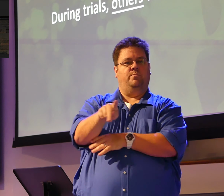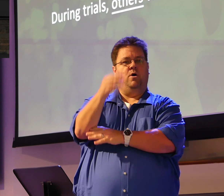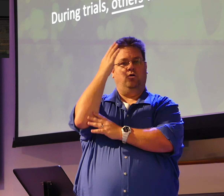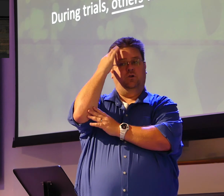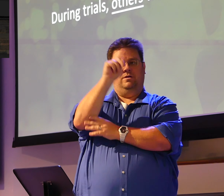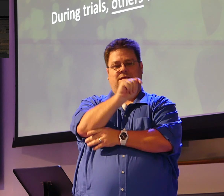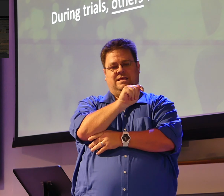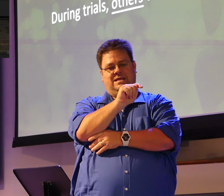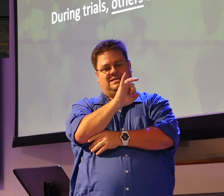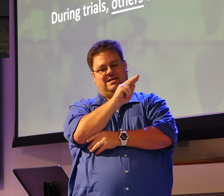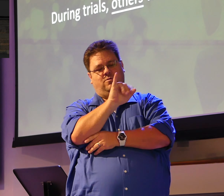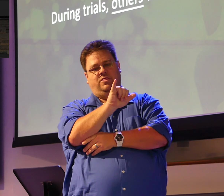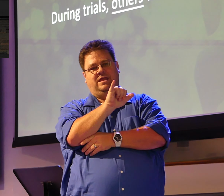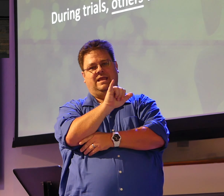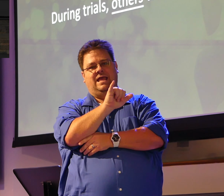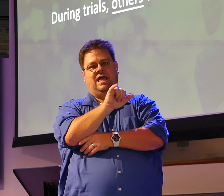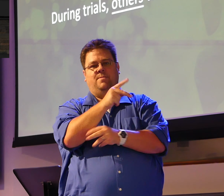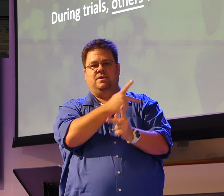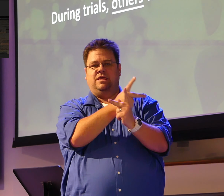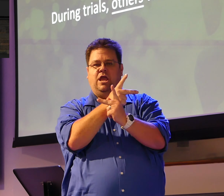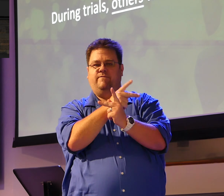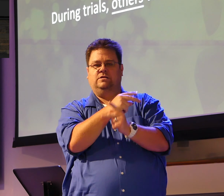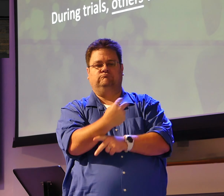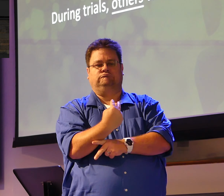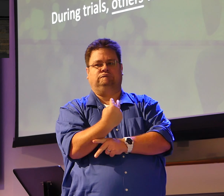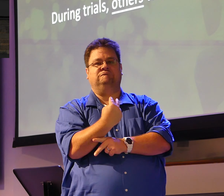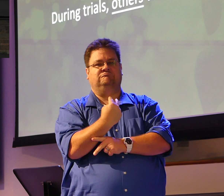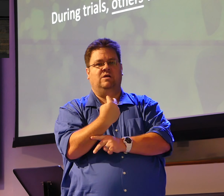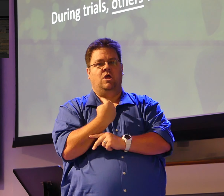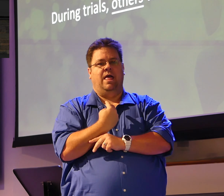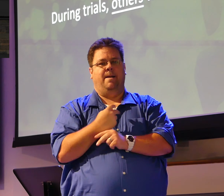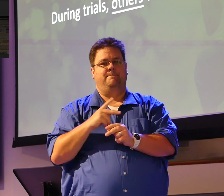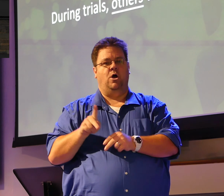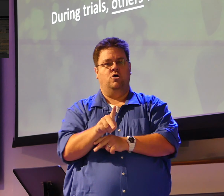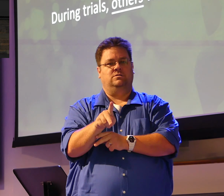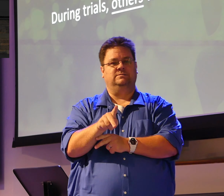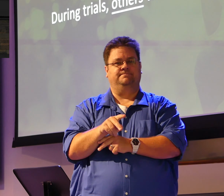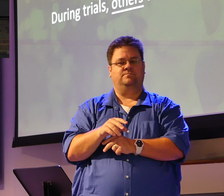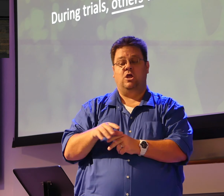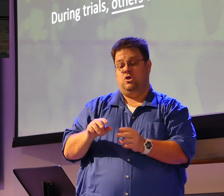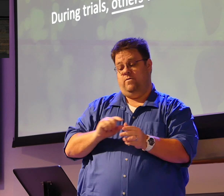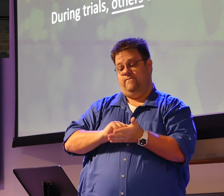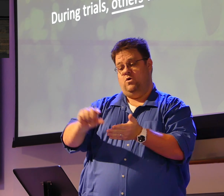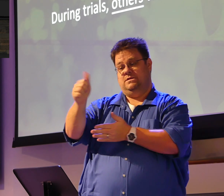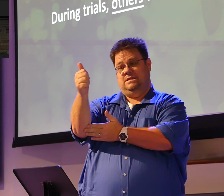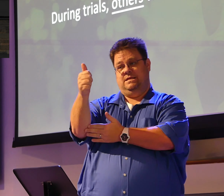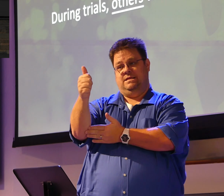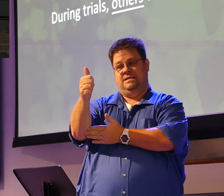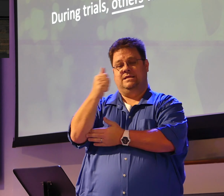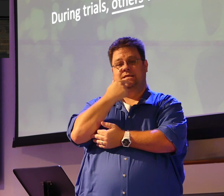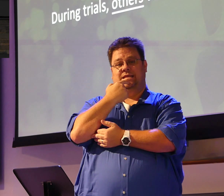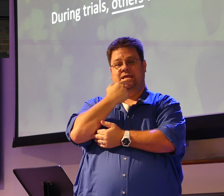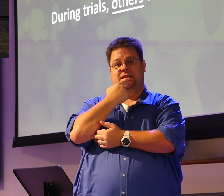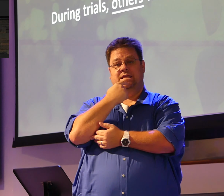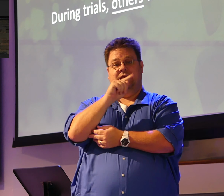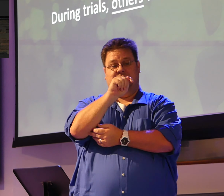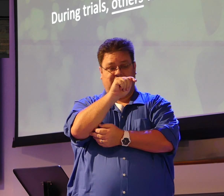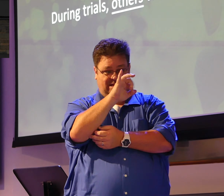paul knew that timothy had been carefully observing his life look at verse number 10 look at verse number 10